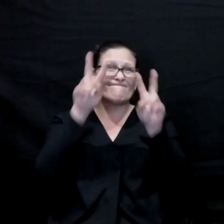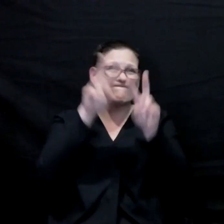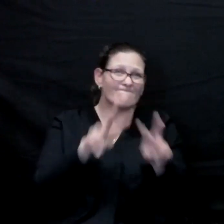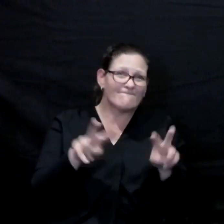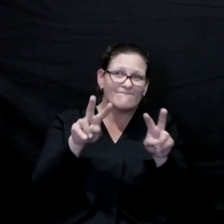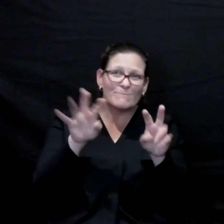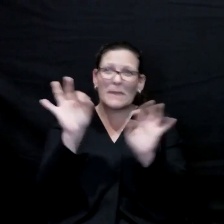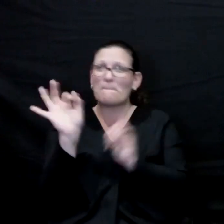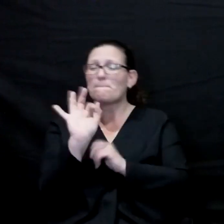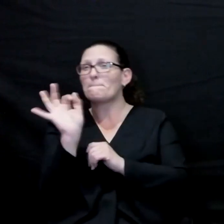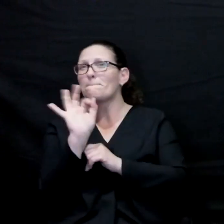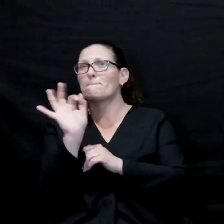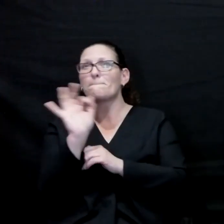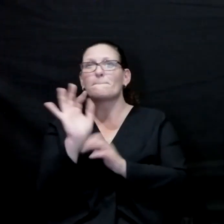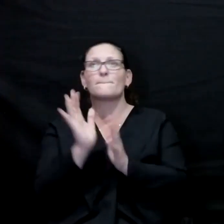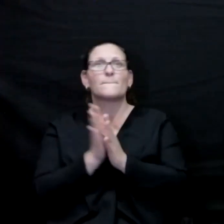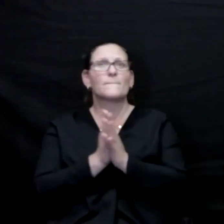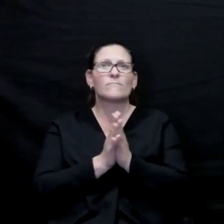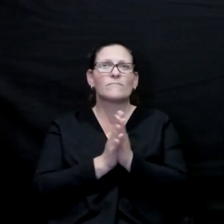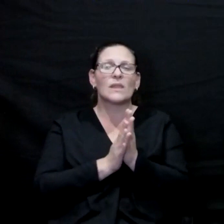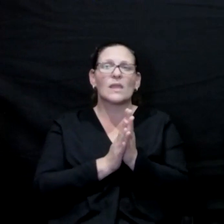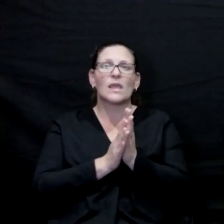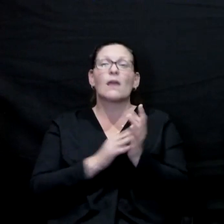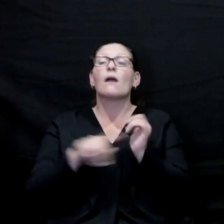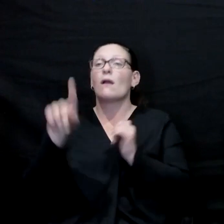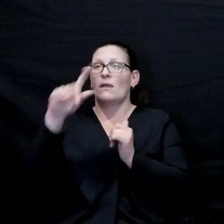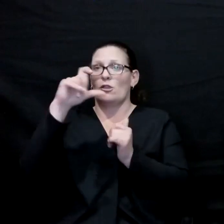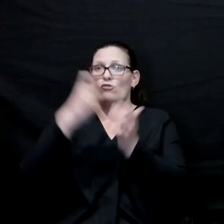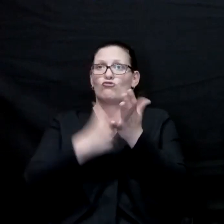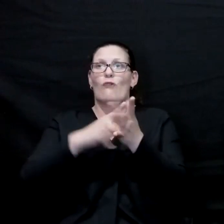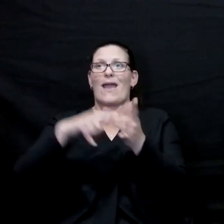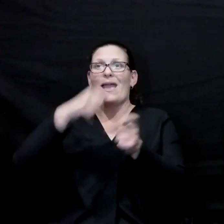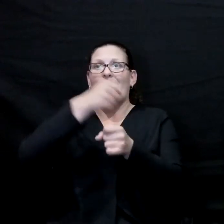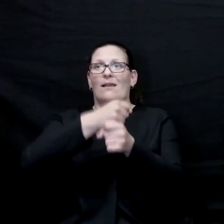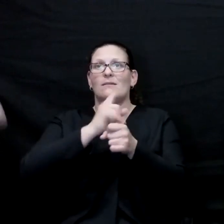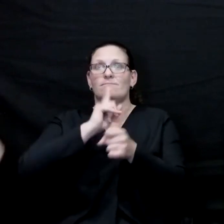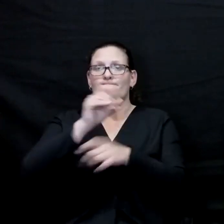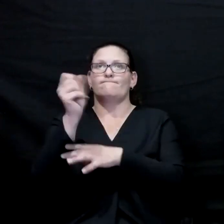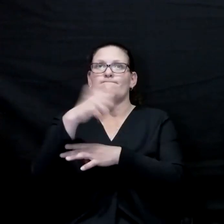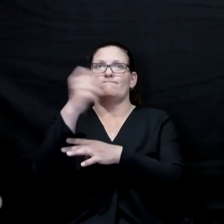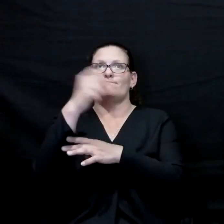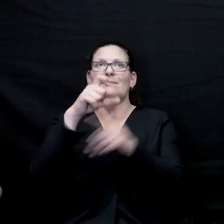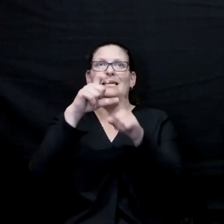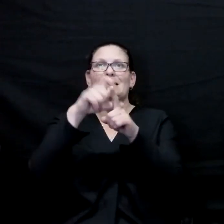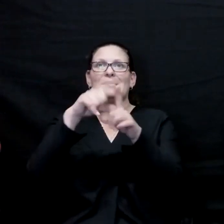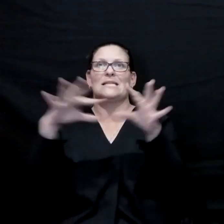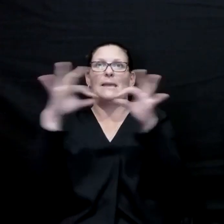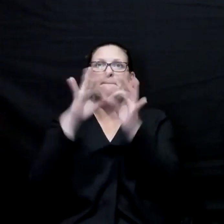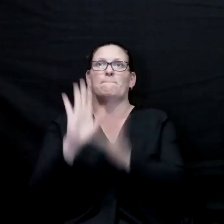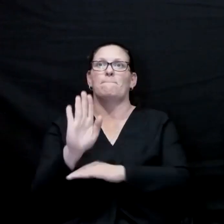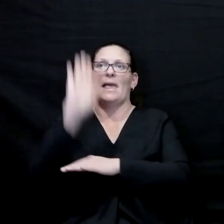sorry. Oh, Craig said there is a hand up. Sorry, Deb has her hand up. Okay, Deb, we'll bring you across.